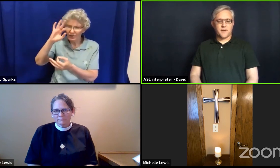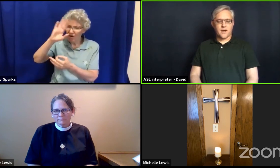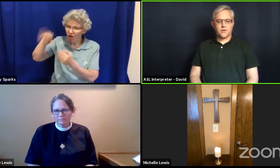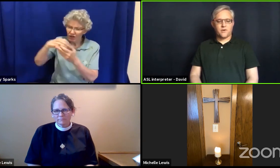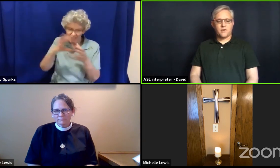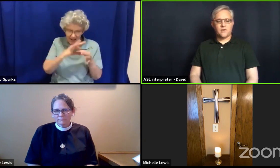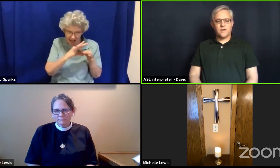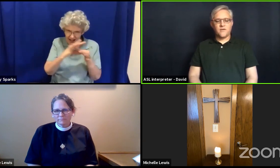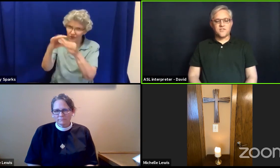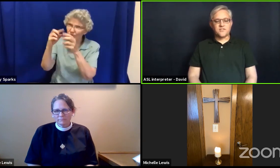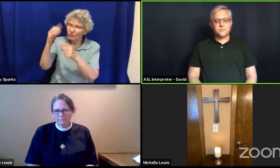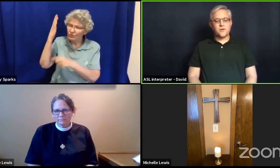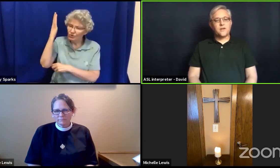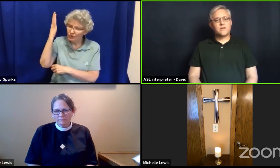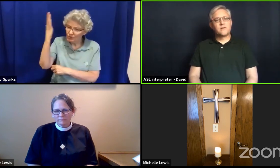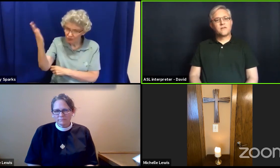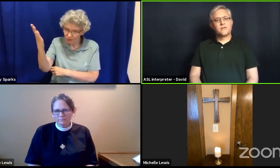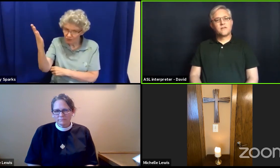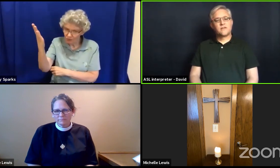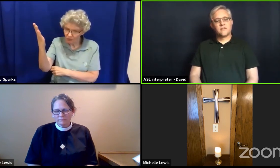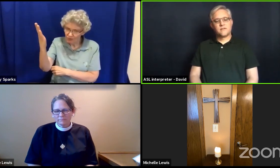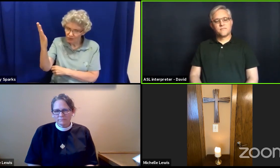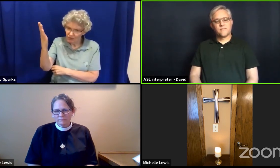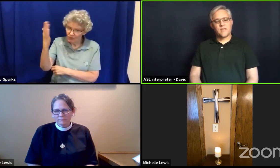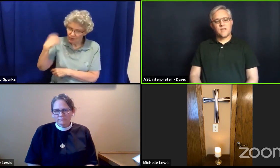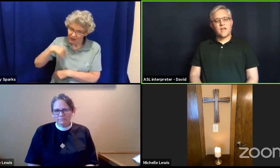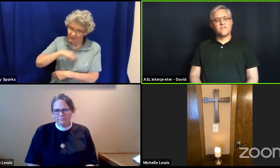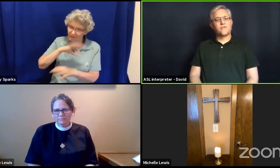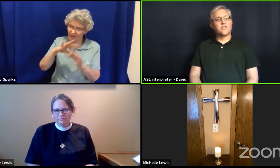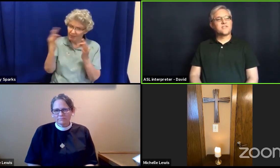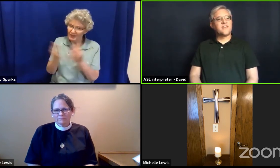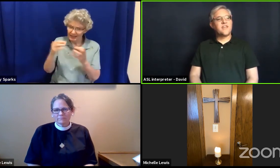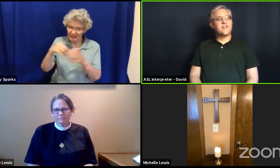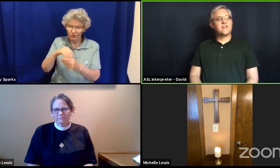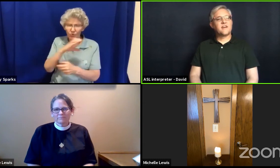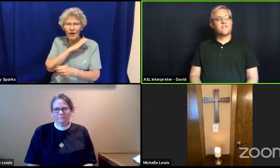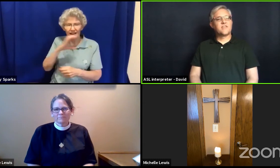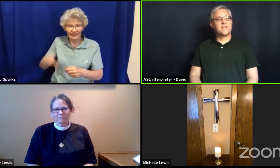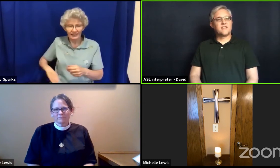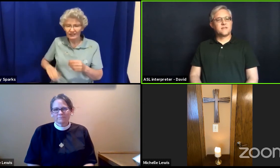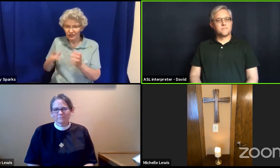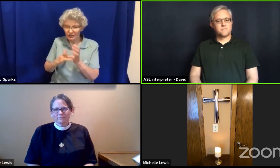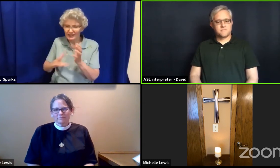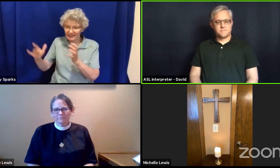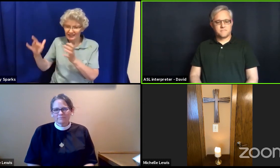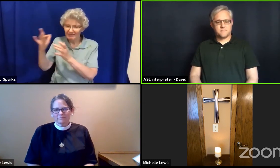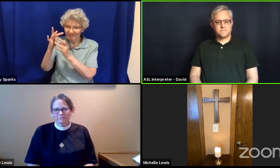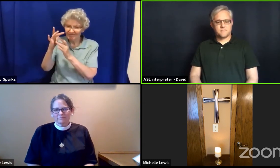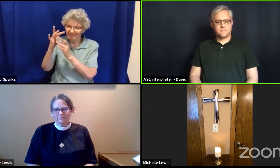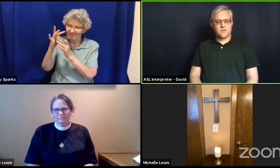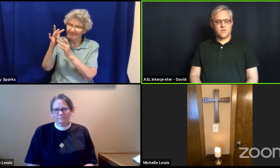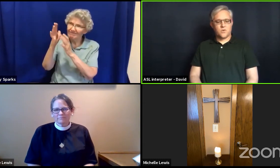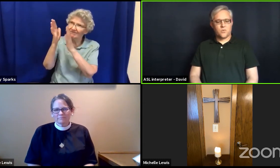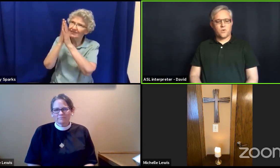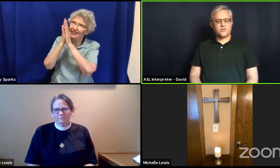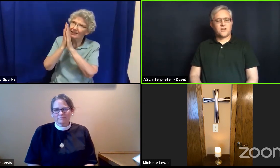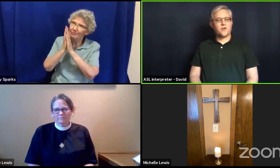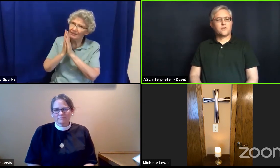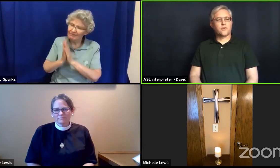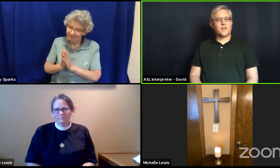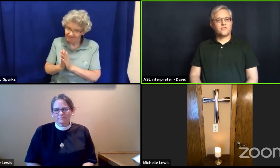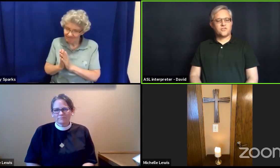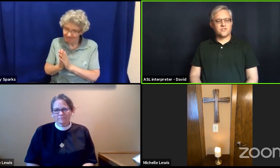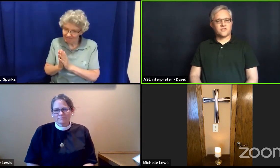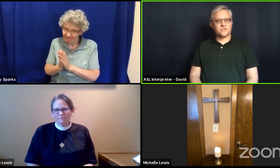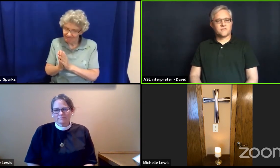By the power of the Spirit, for the sake of the kingdom, we share